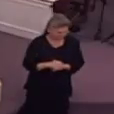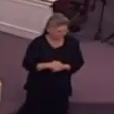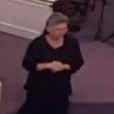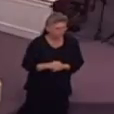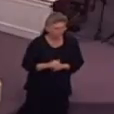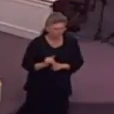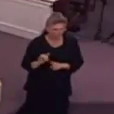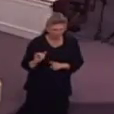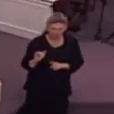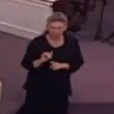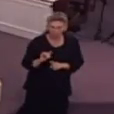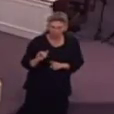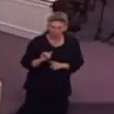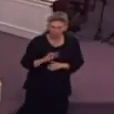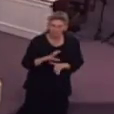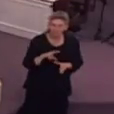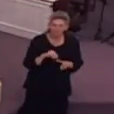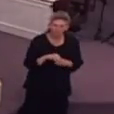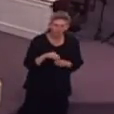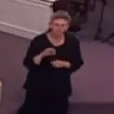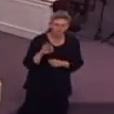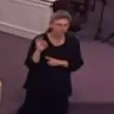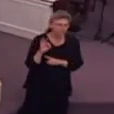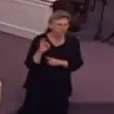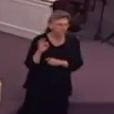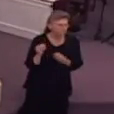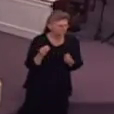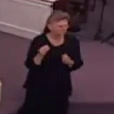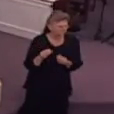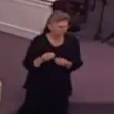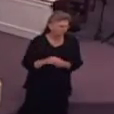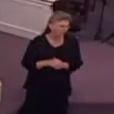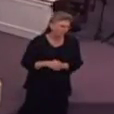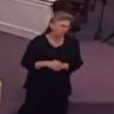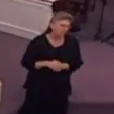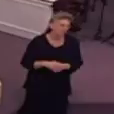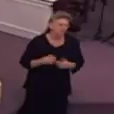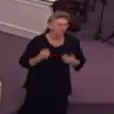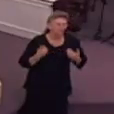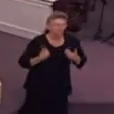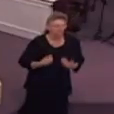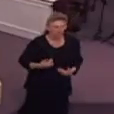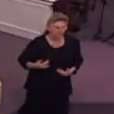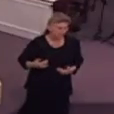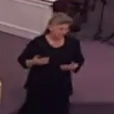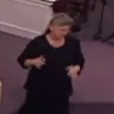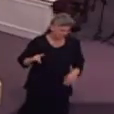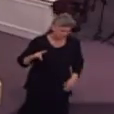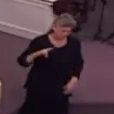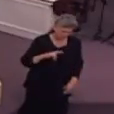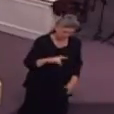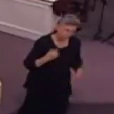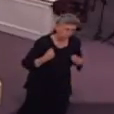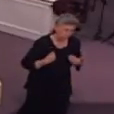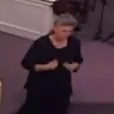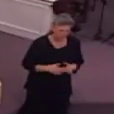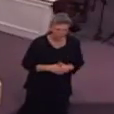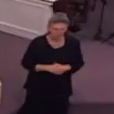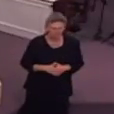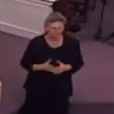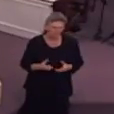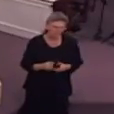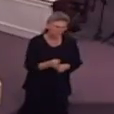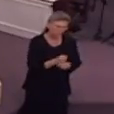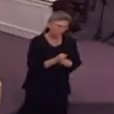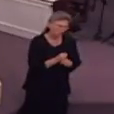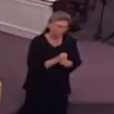also involved in the ministry. He had jet lag. He was tired, but he wanted to get a cup of